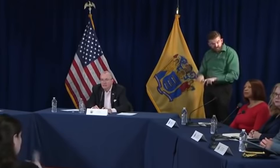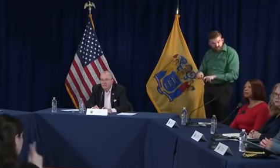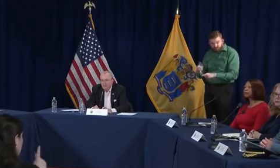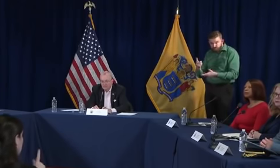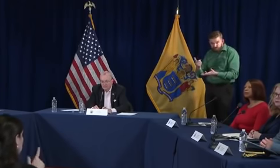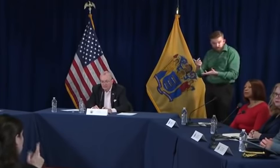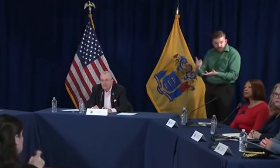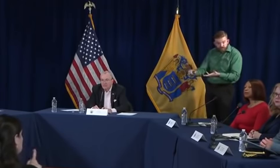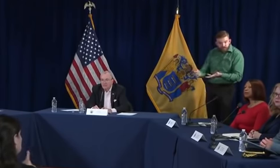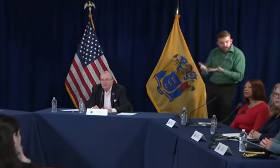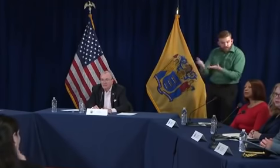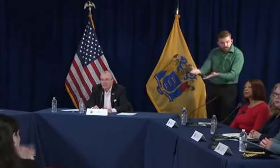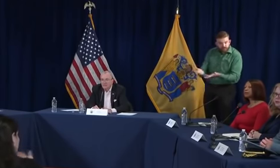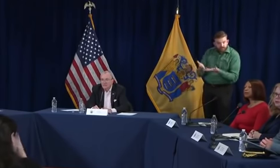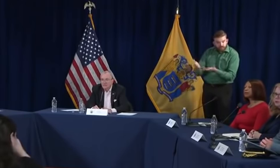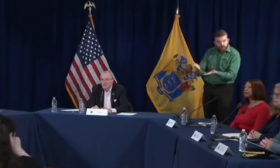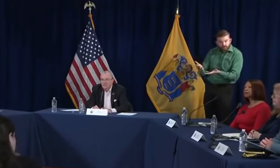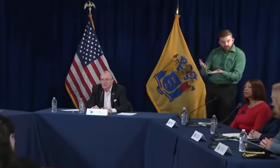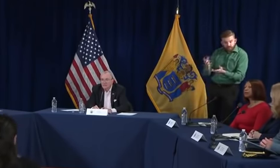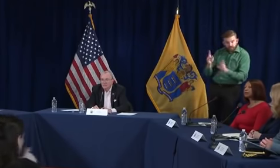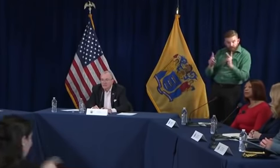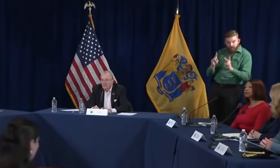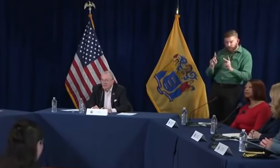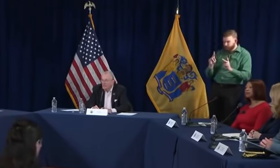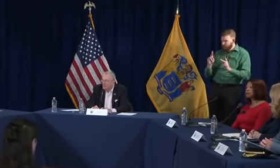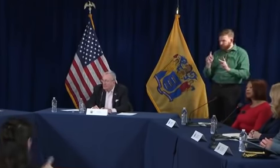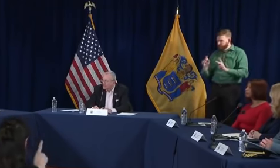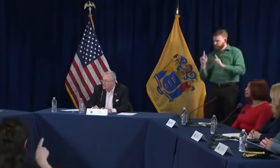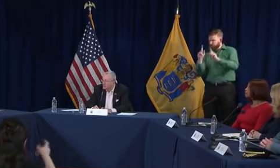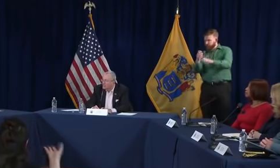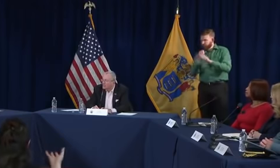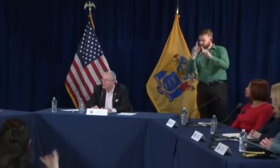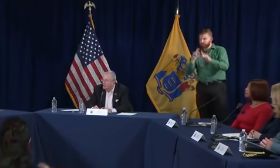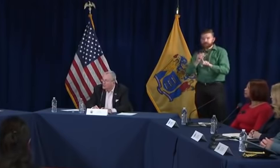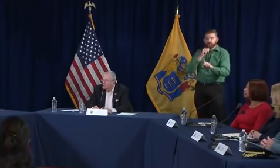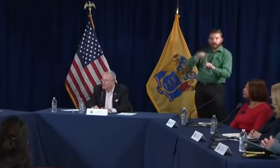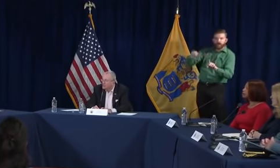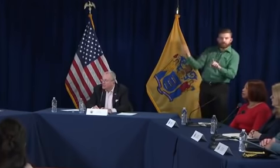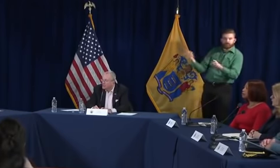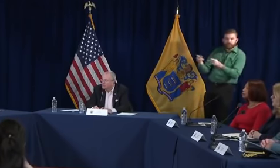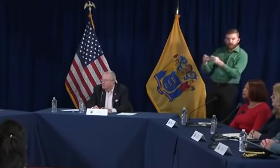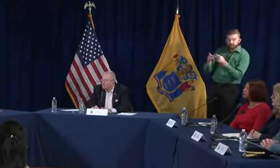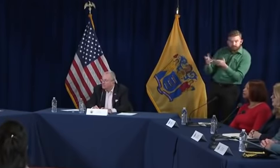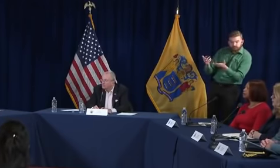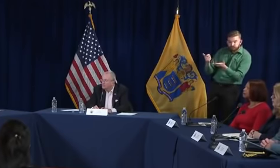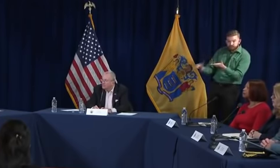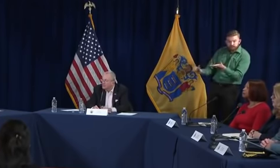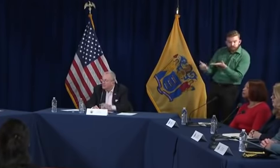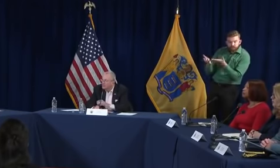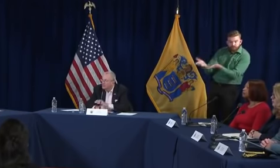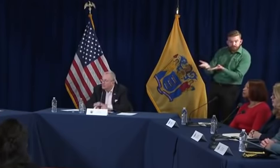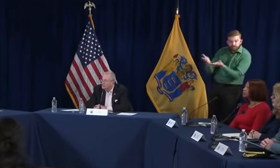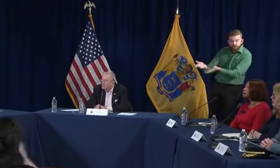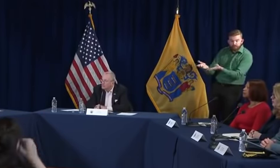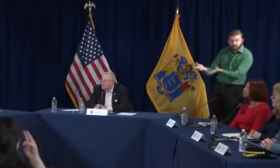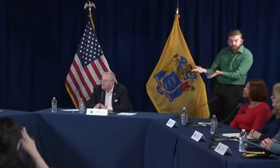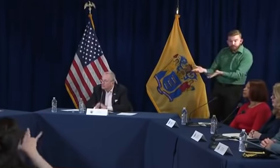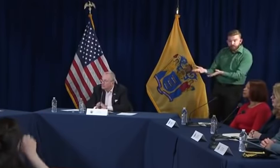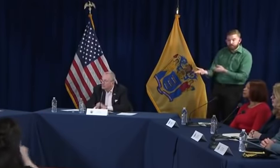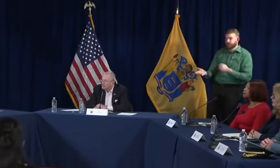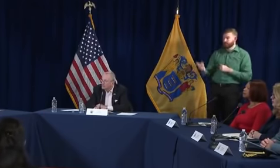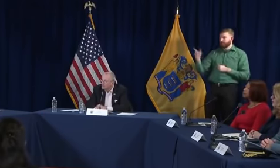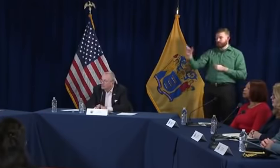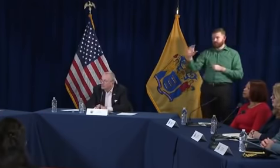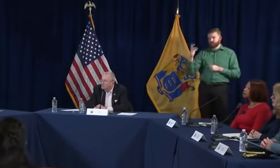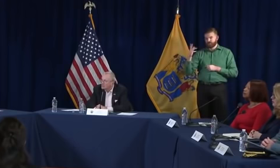they should or should not go to get tested? Let's let Judy answer, and or Chris. Chris, do you want to jump in? So thank you for those